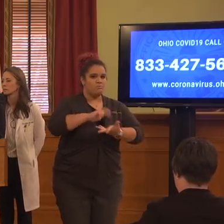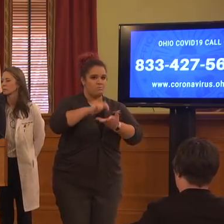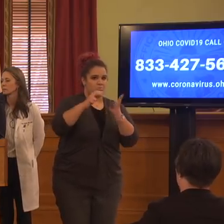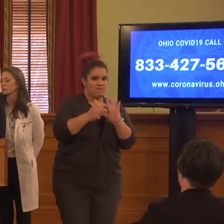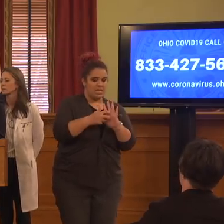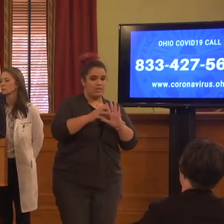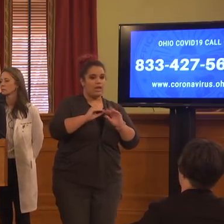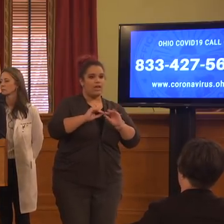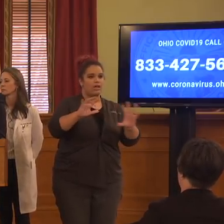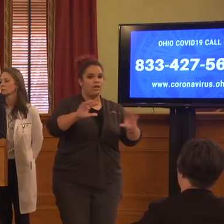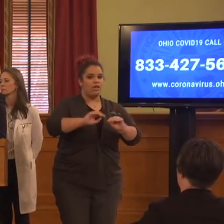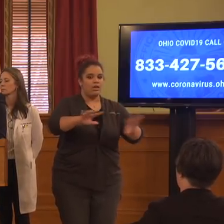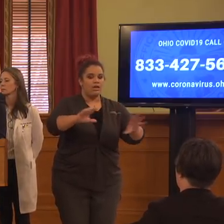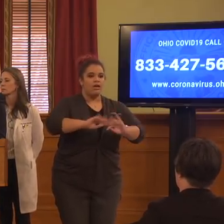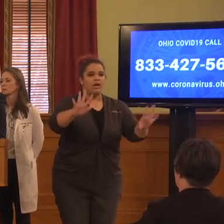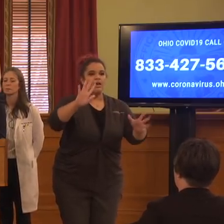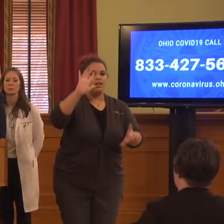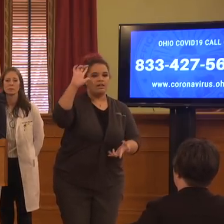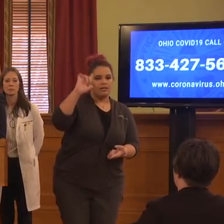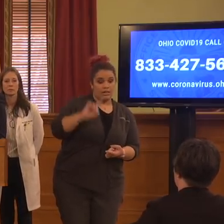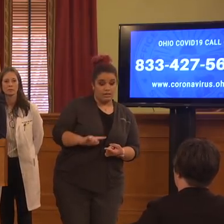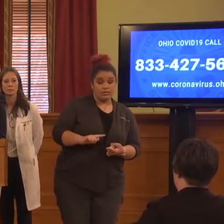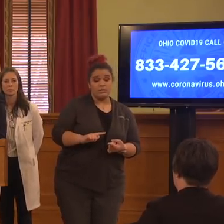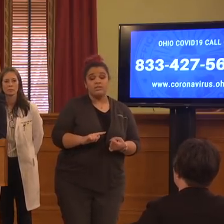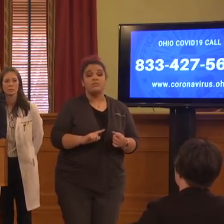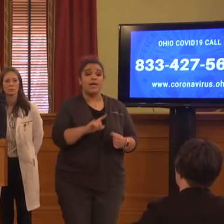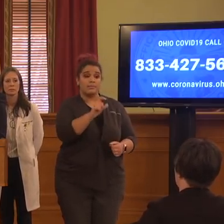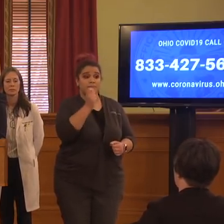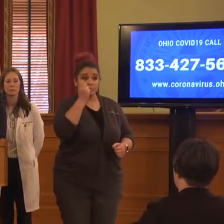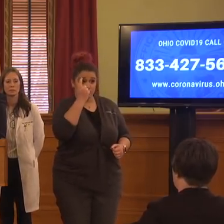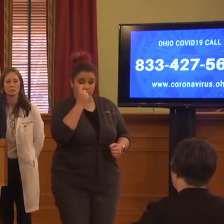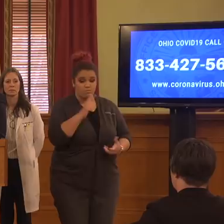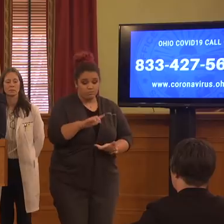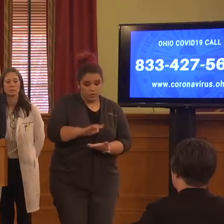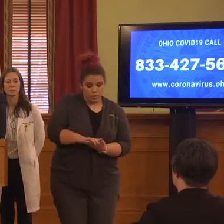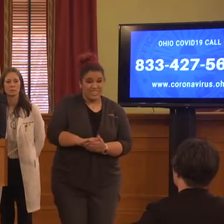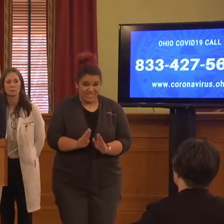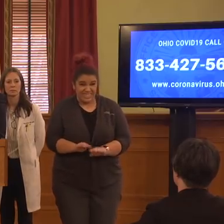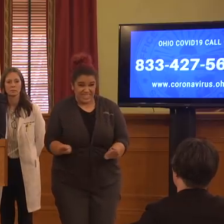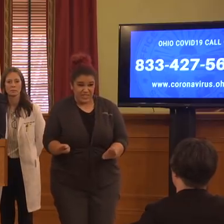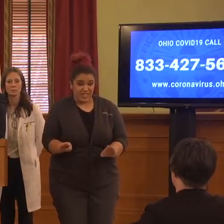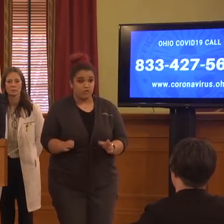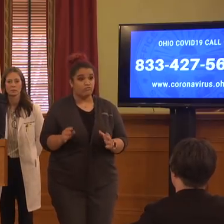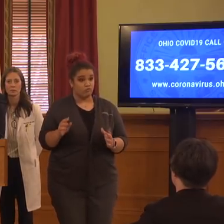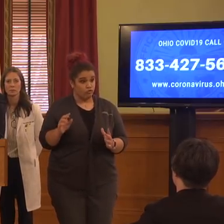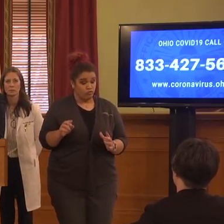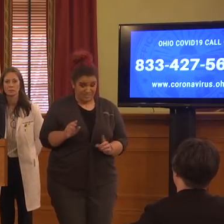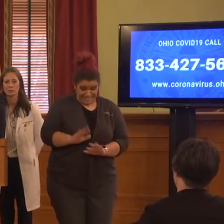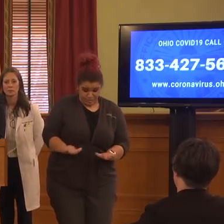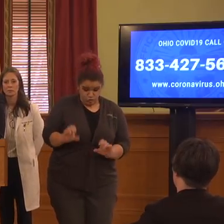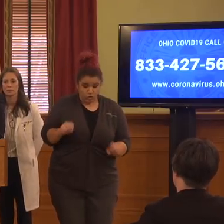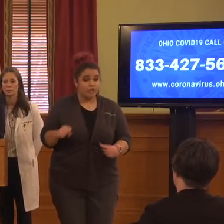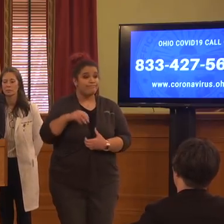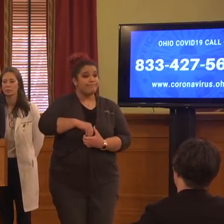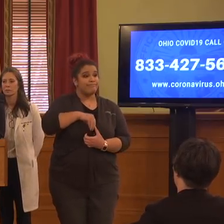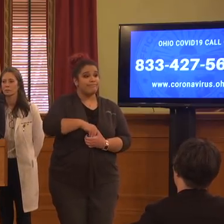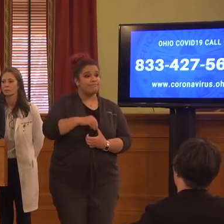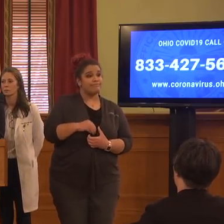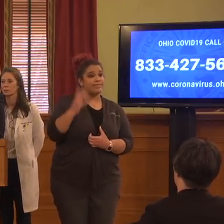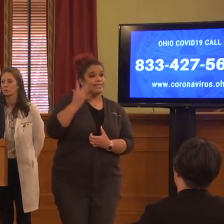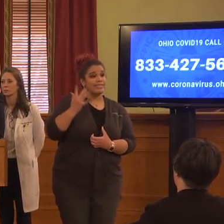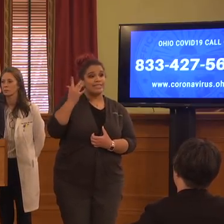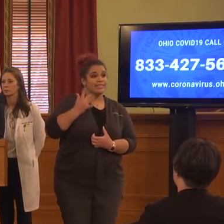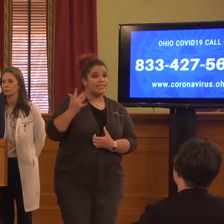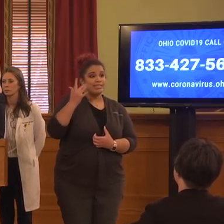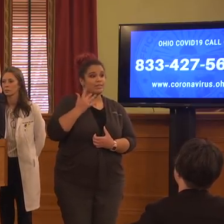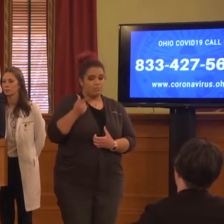children can increase the spread, we are taking steps that are going to minimize the long-term health